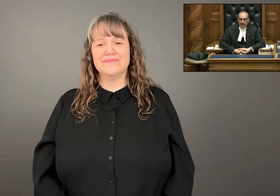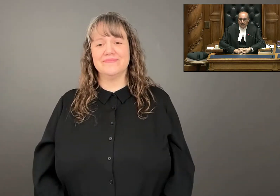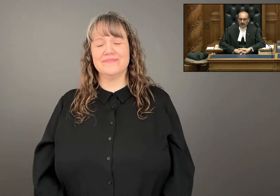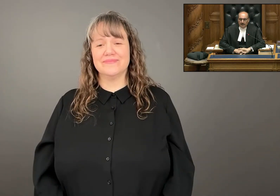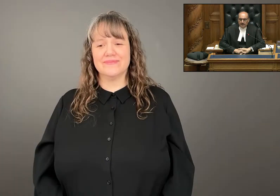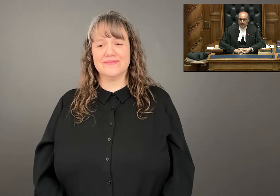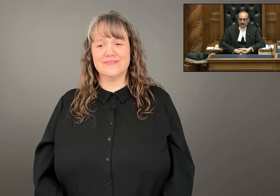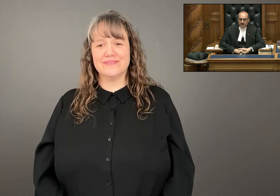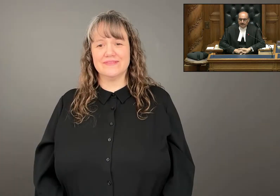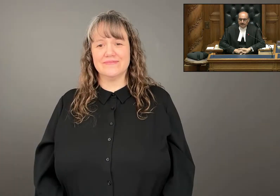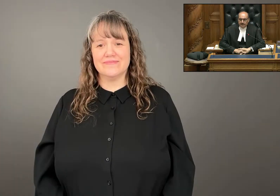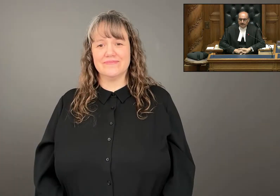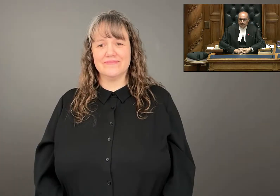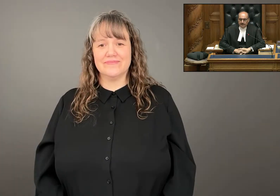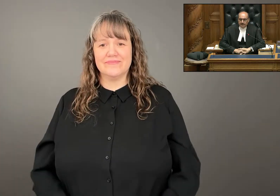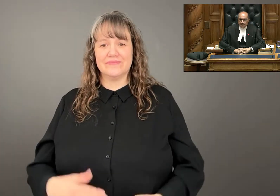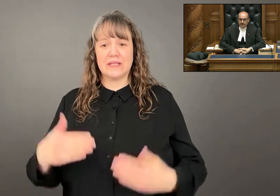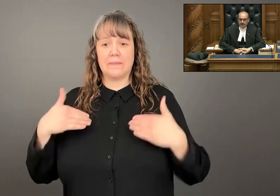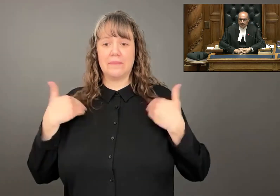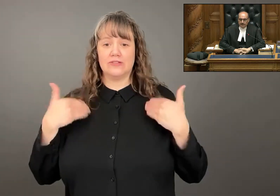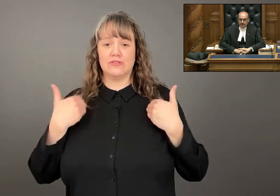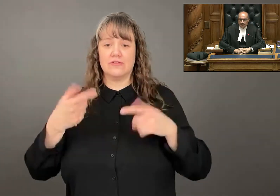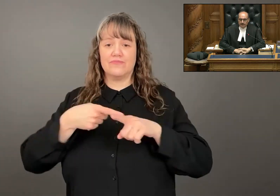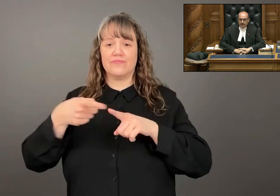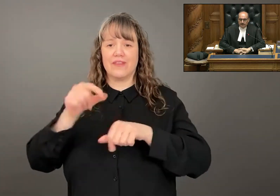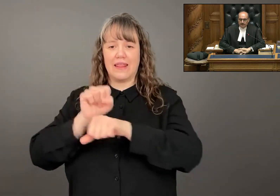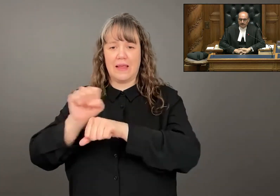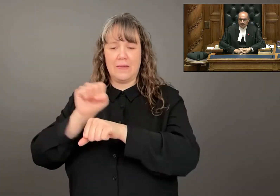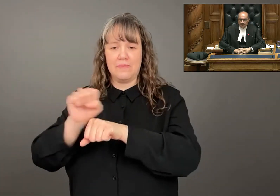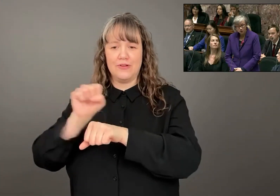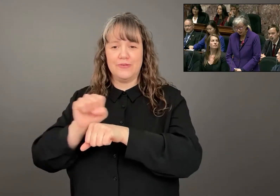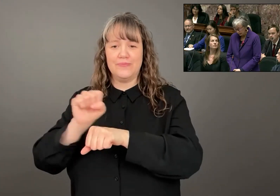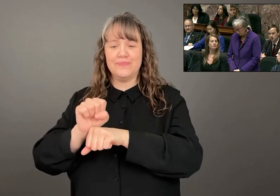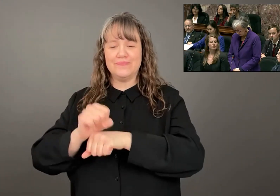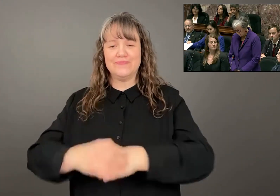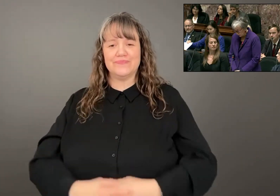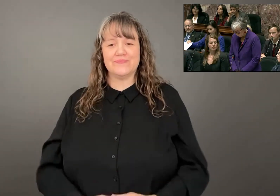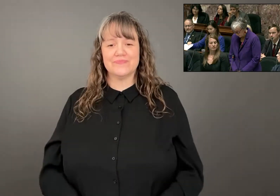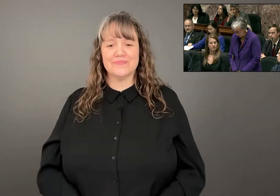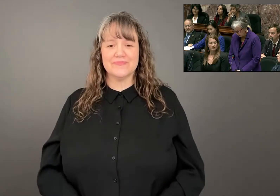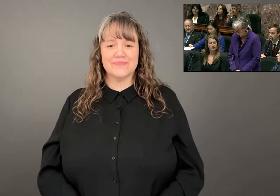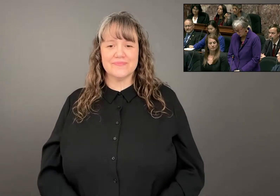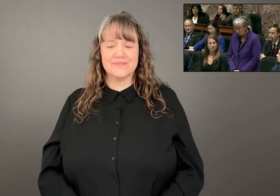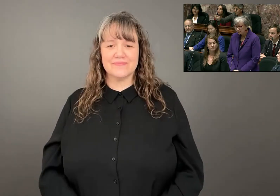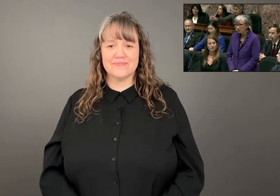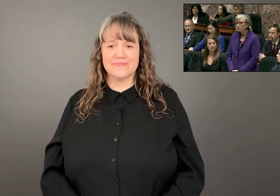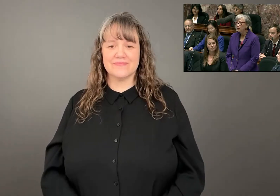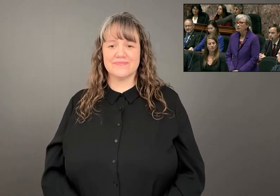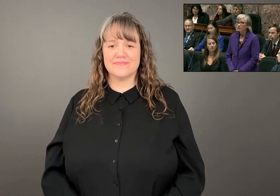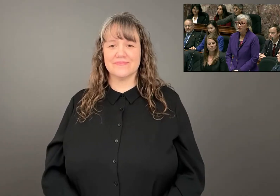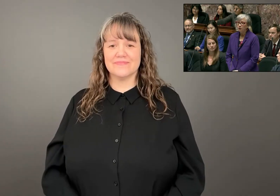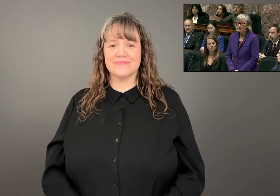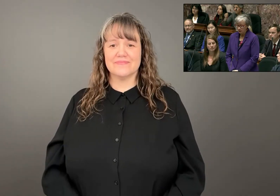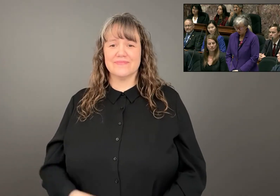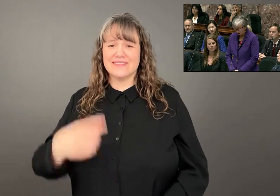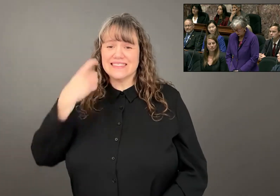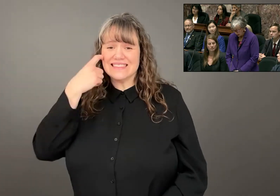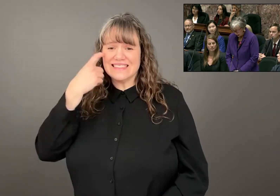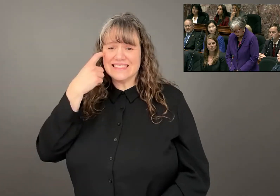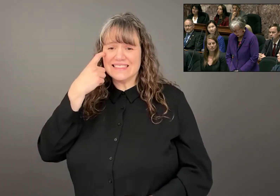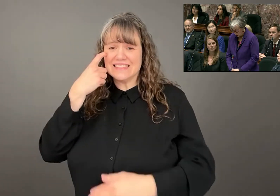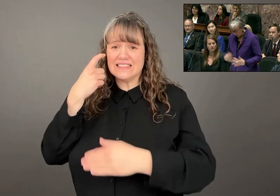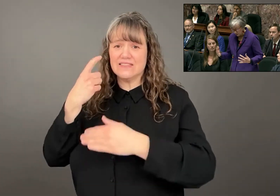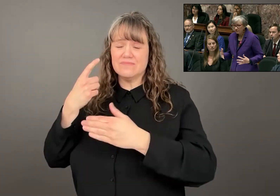Minister of Labour. Thank you very much, Honourable Speaker. And as you noted, we did just have a very moving ceremony on the south lawn of the